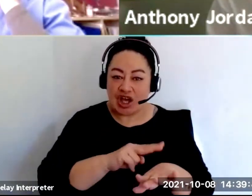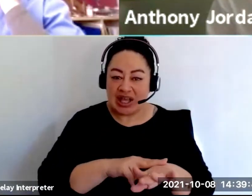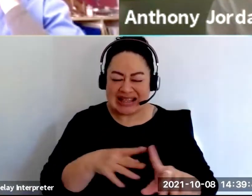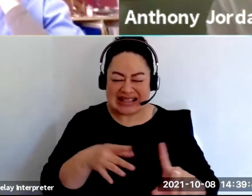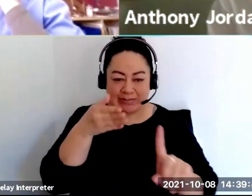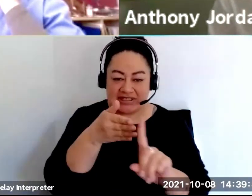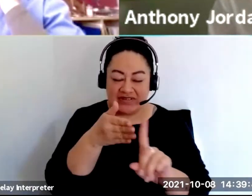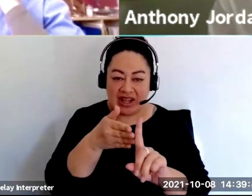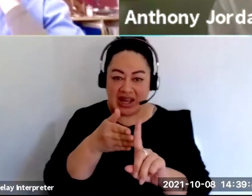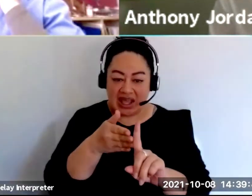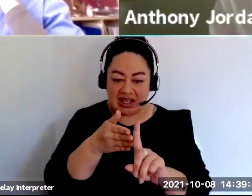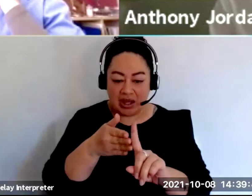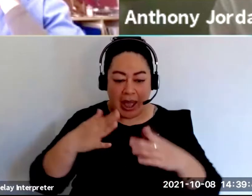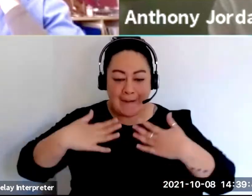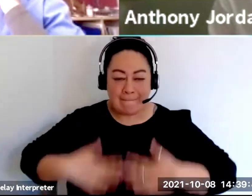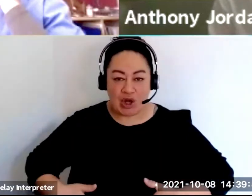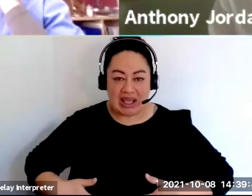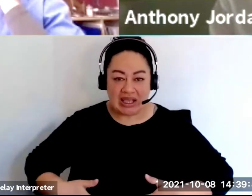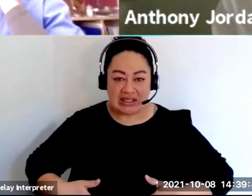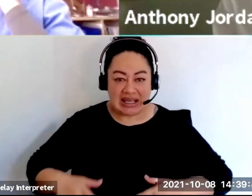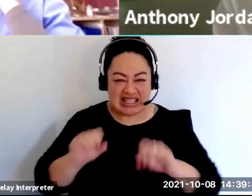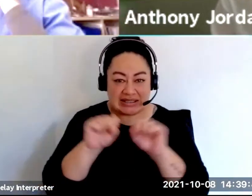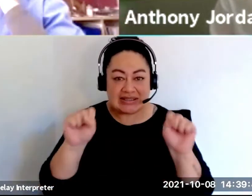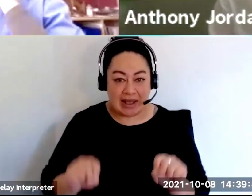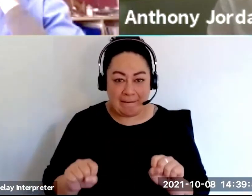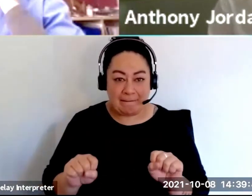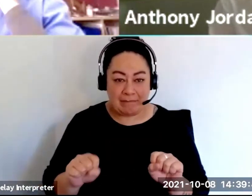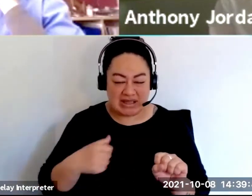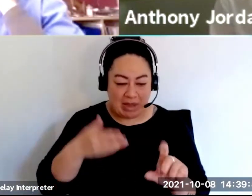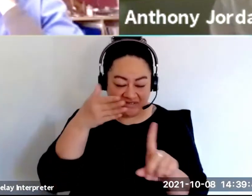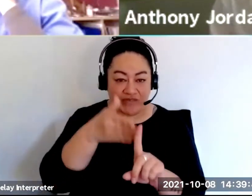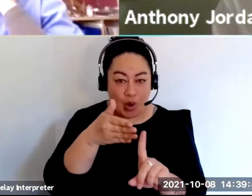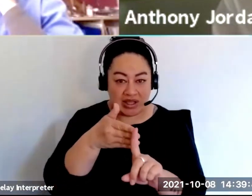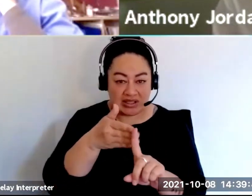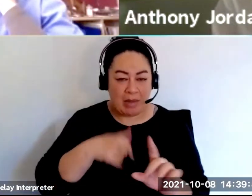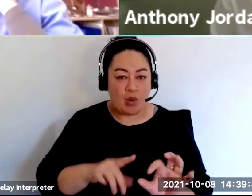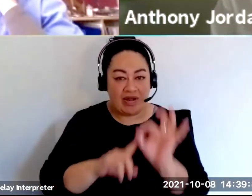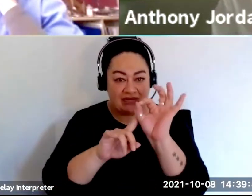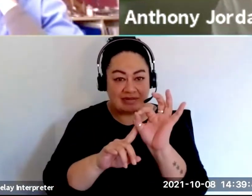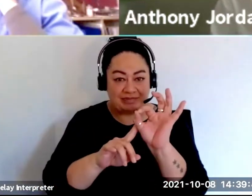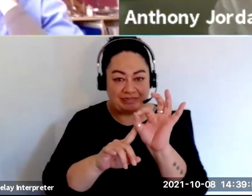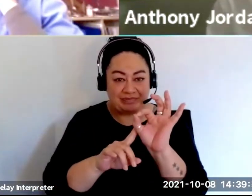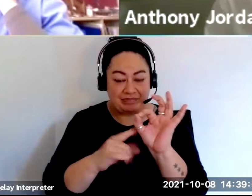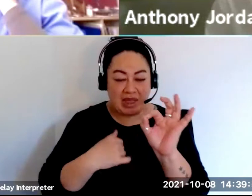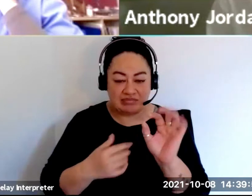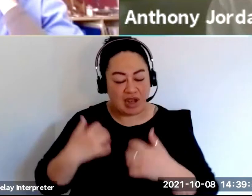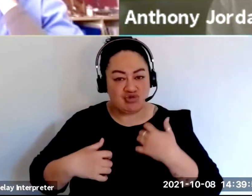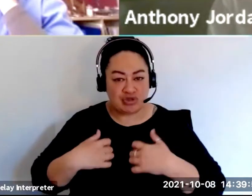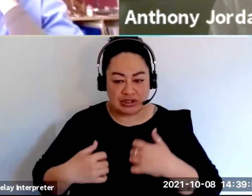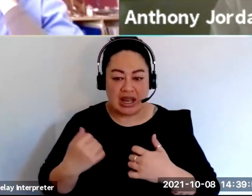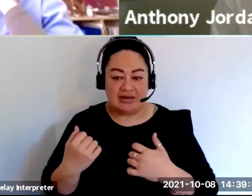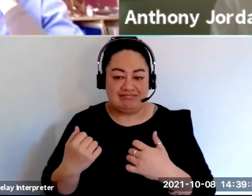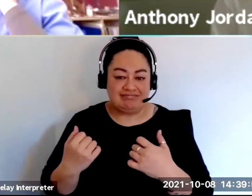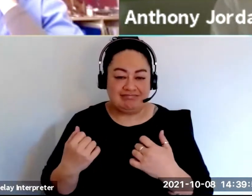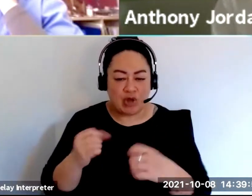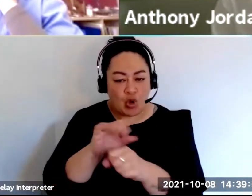system. And that's my interest in terms of COVID as a disease. And more importantly,